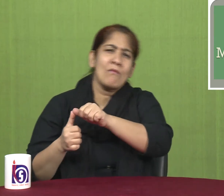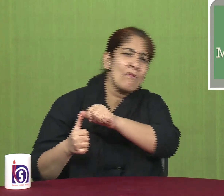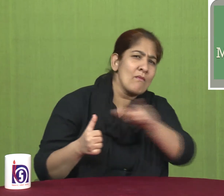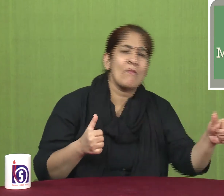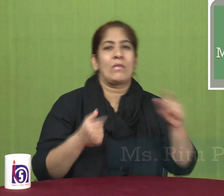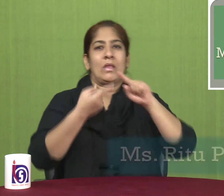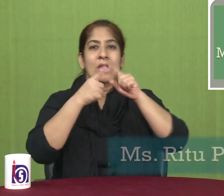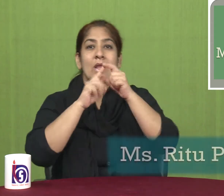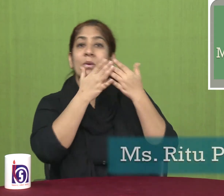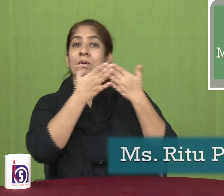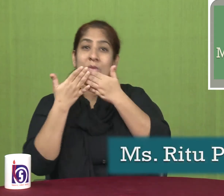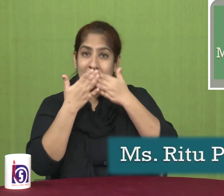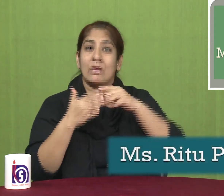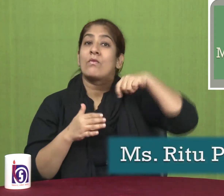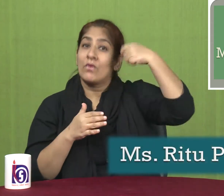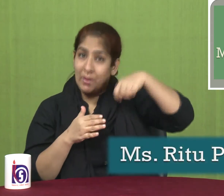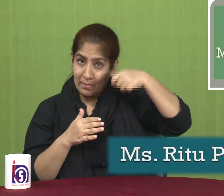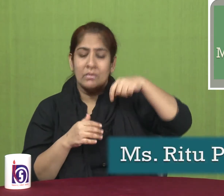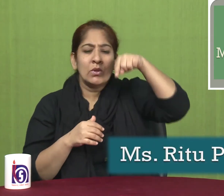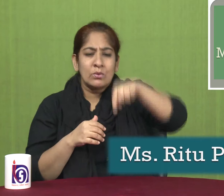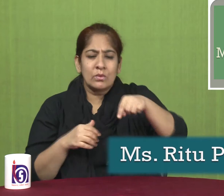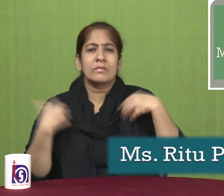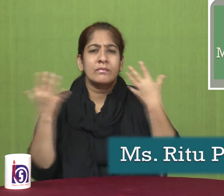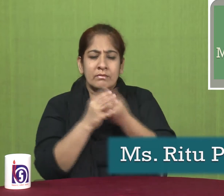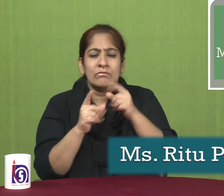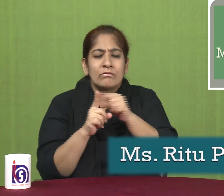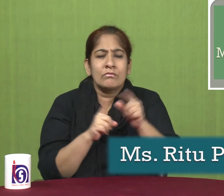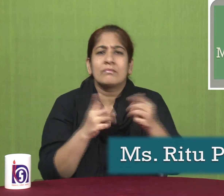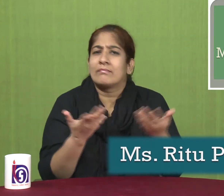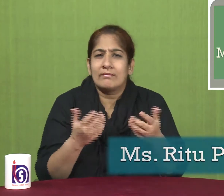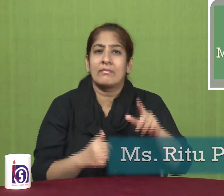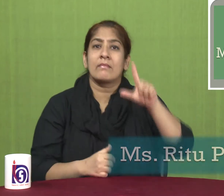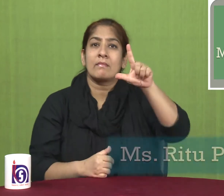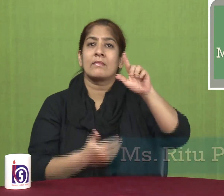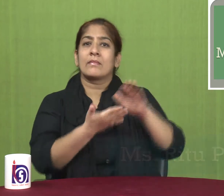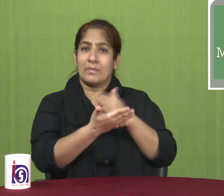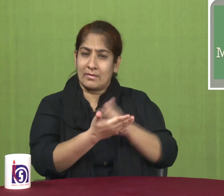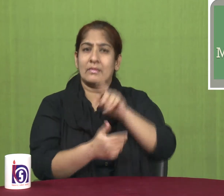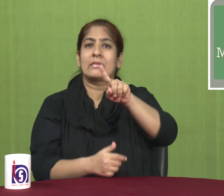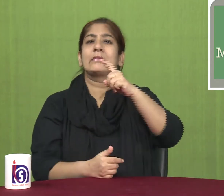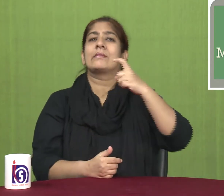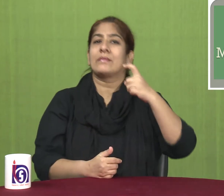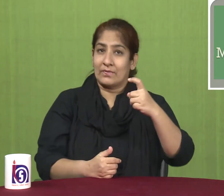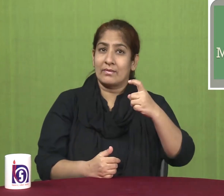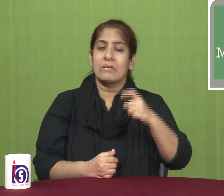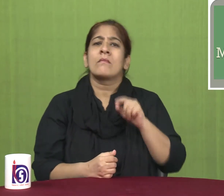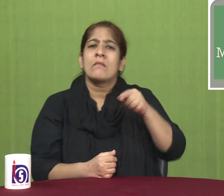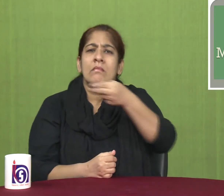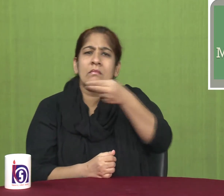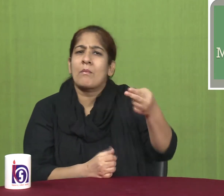Welcome you all in this educational video. Today we are going to do lesson number 17.